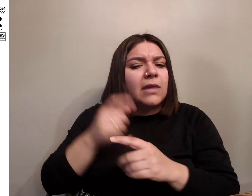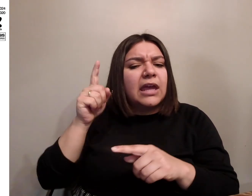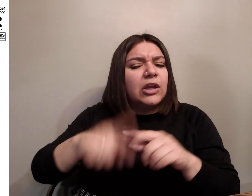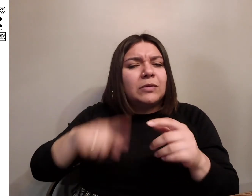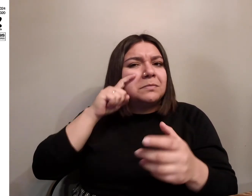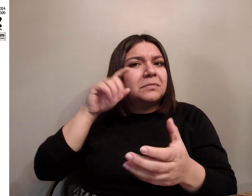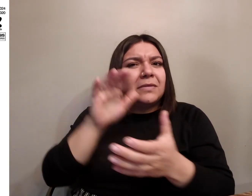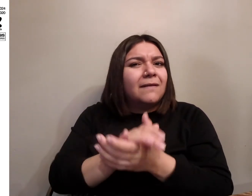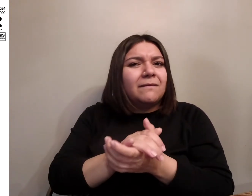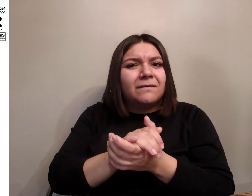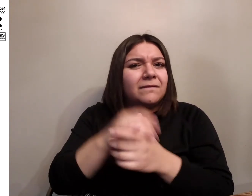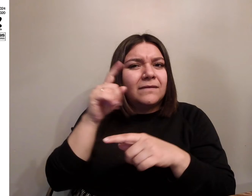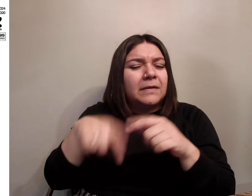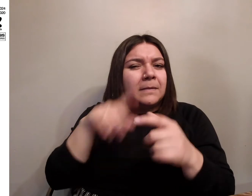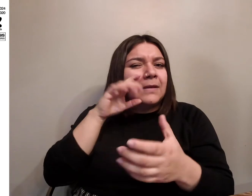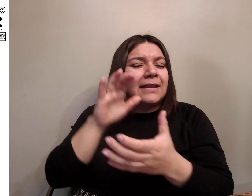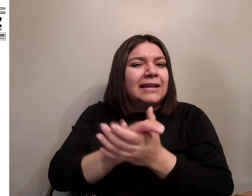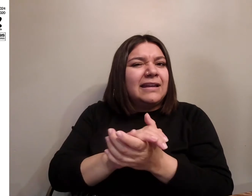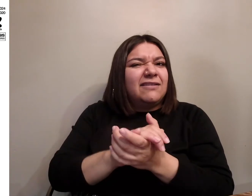couldn't